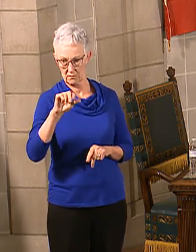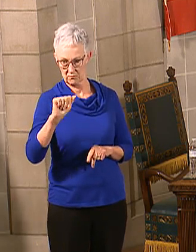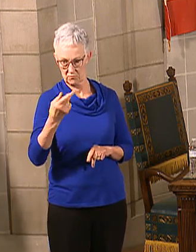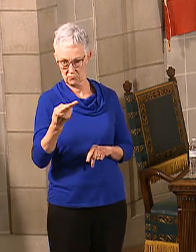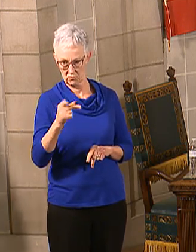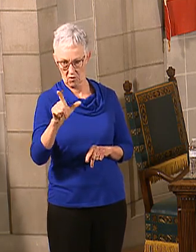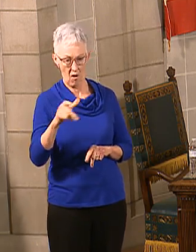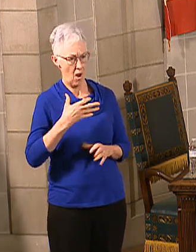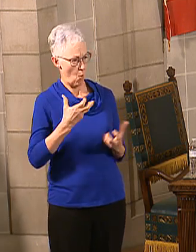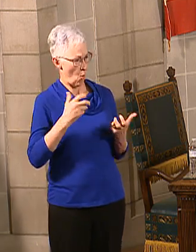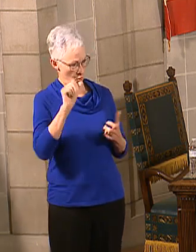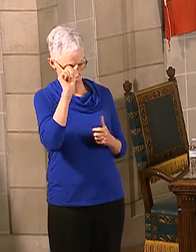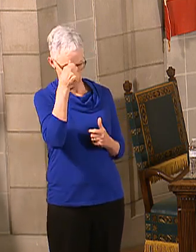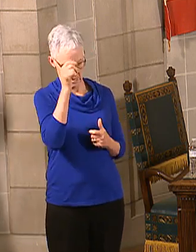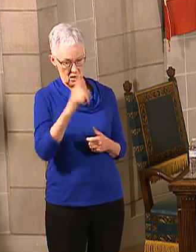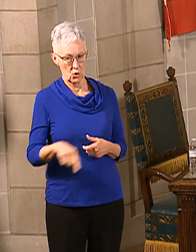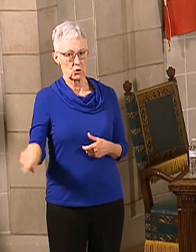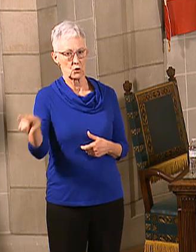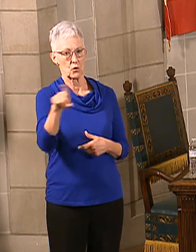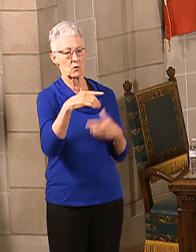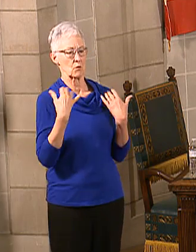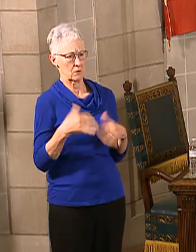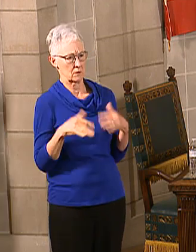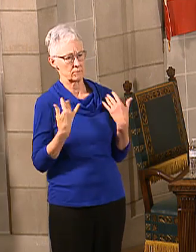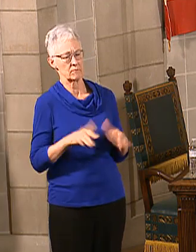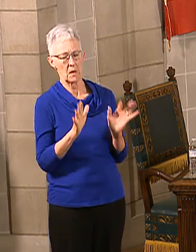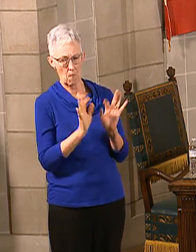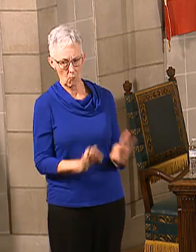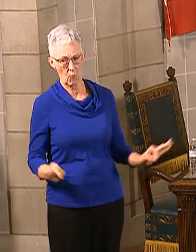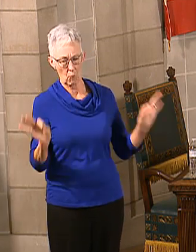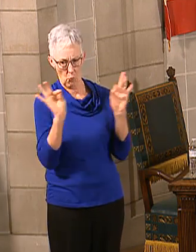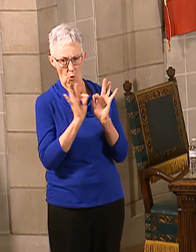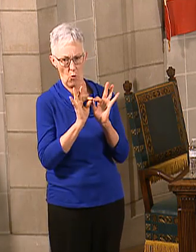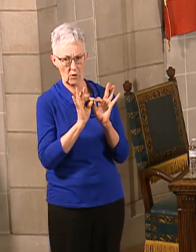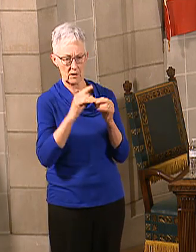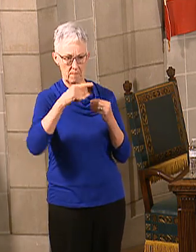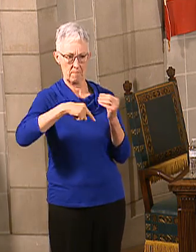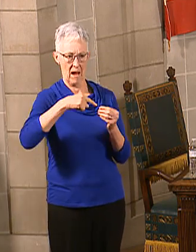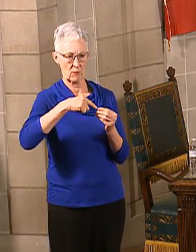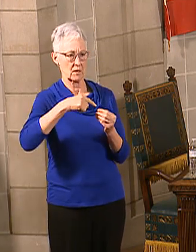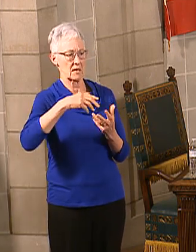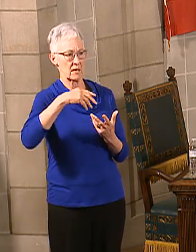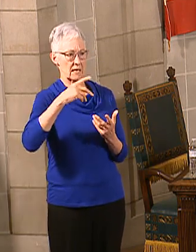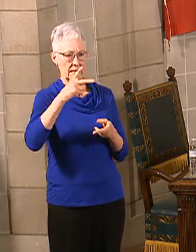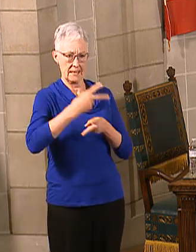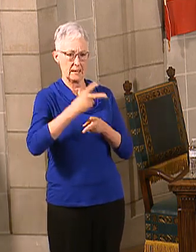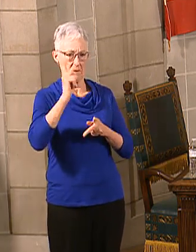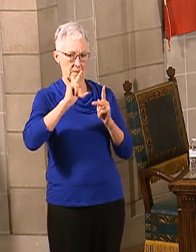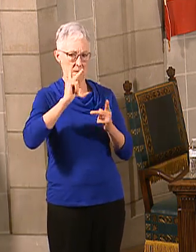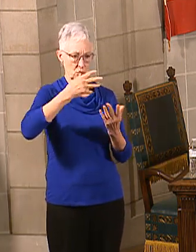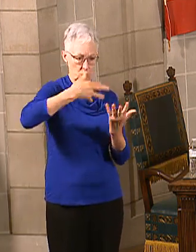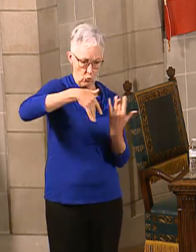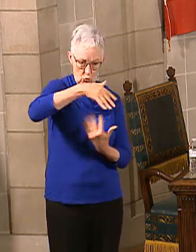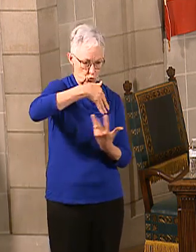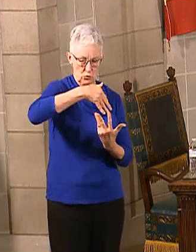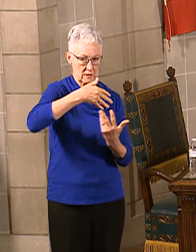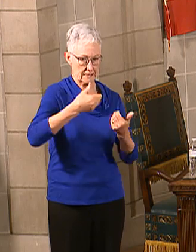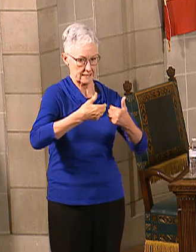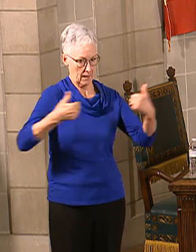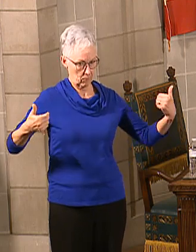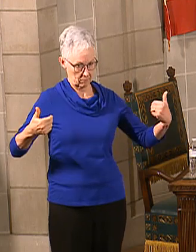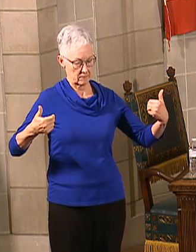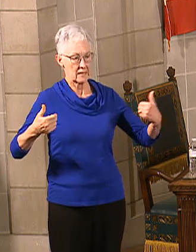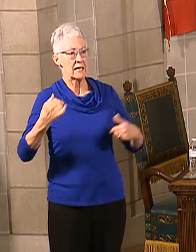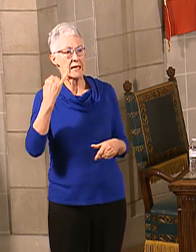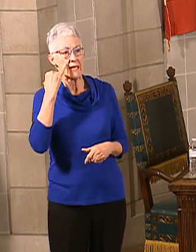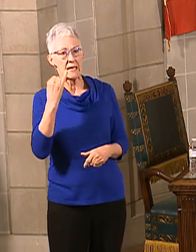always do, folks, this is really, really important about the social distancing. We've talked about some of the things in the past with regard to if you're